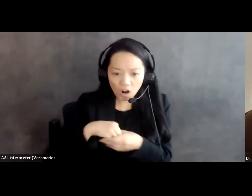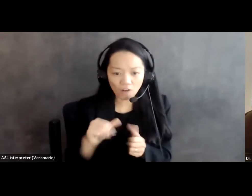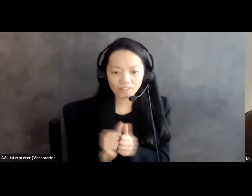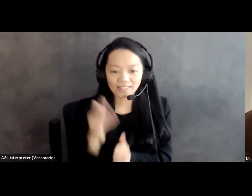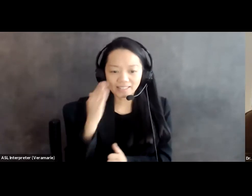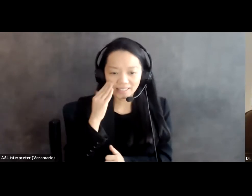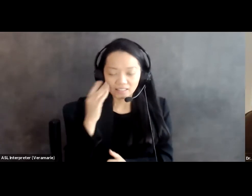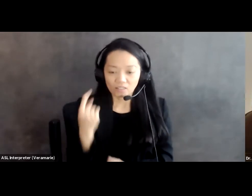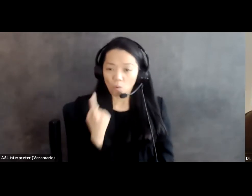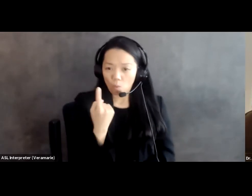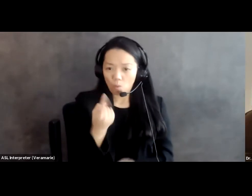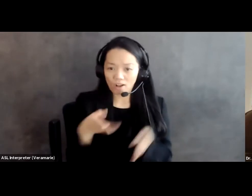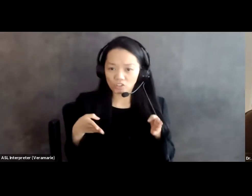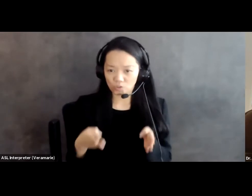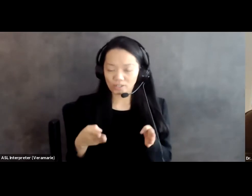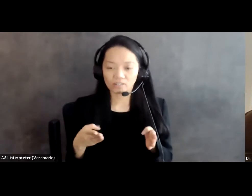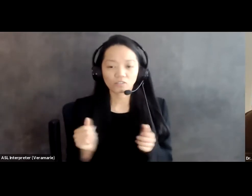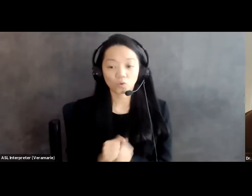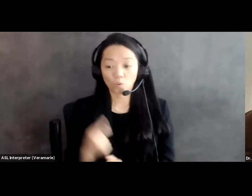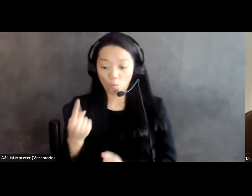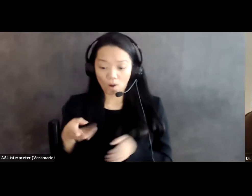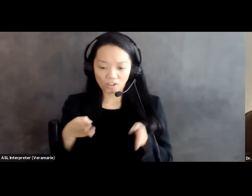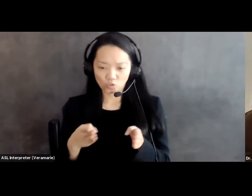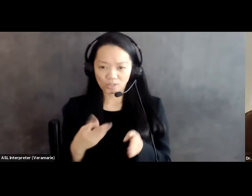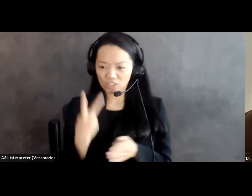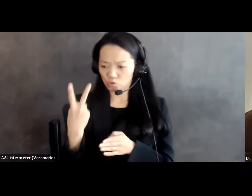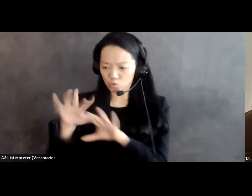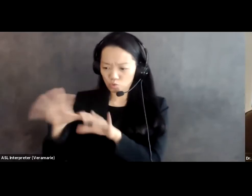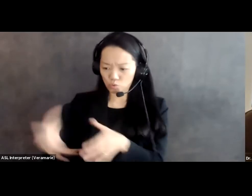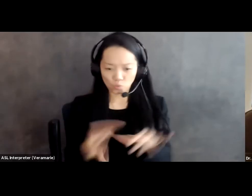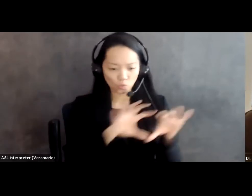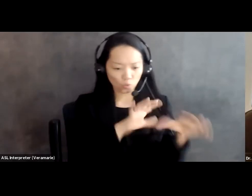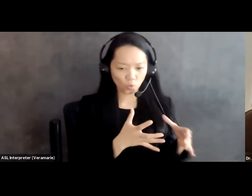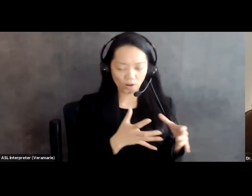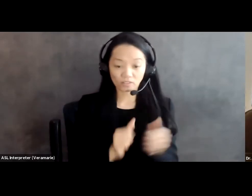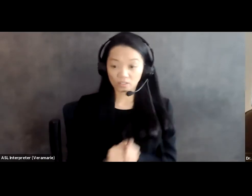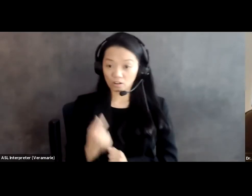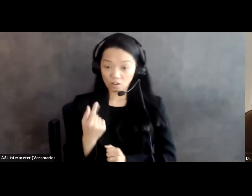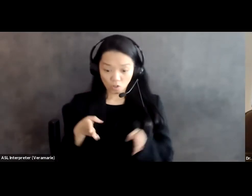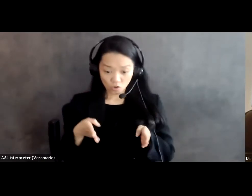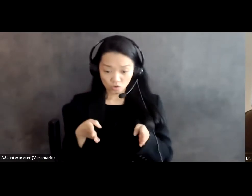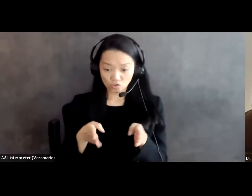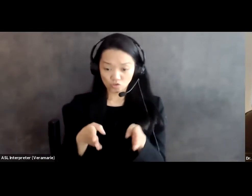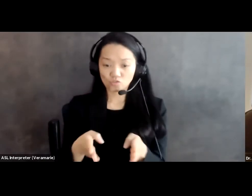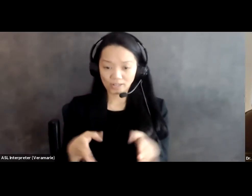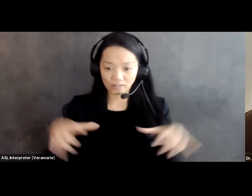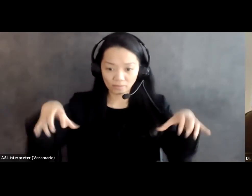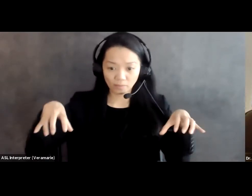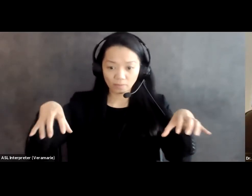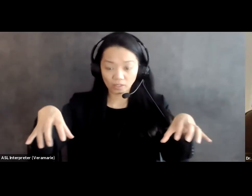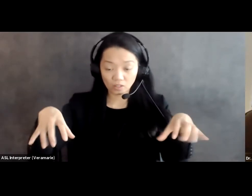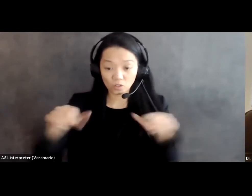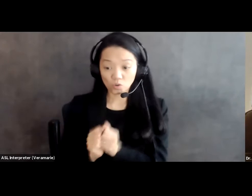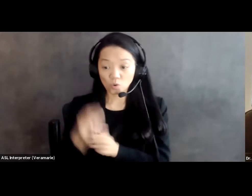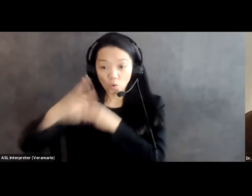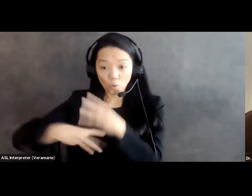call one street, two worlds, because it was along that one street, there were two worlds of health,